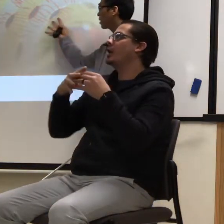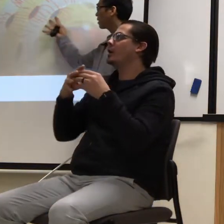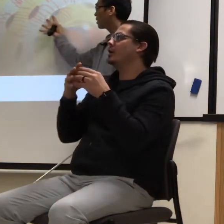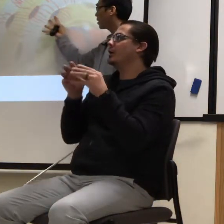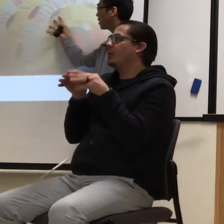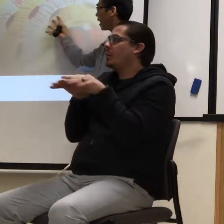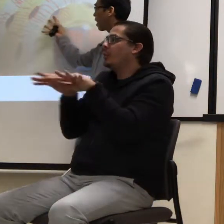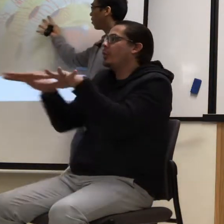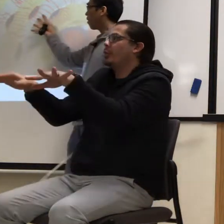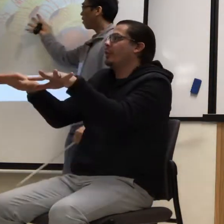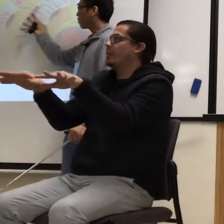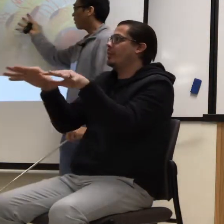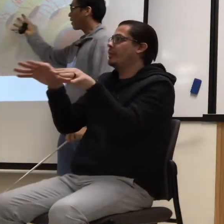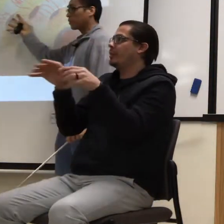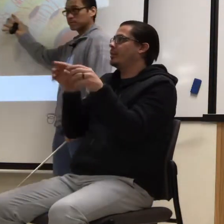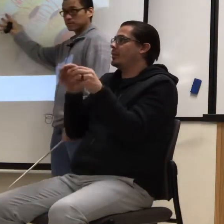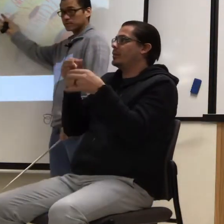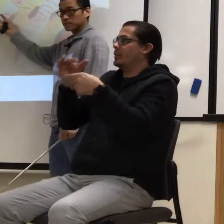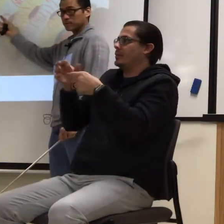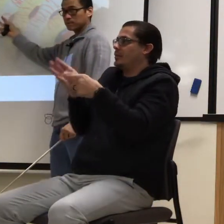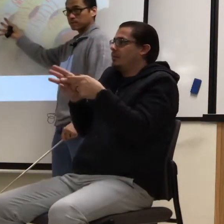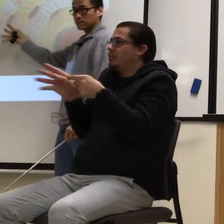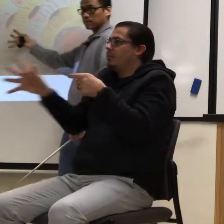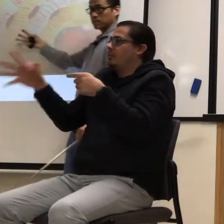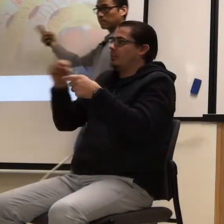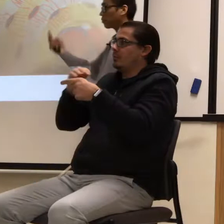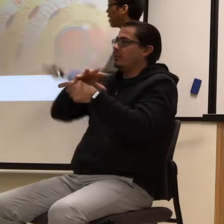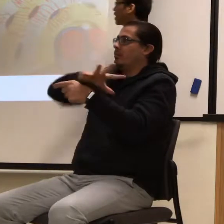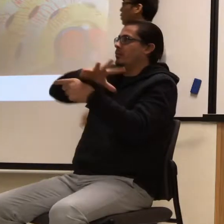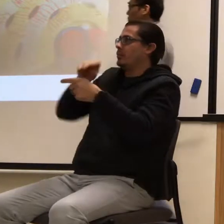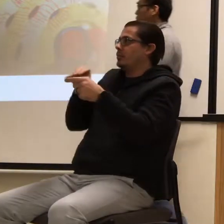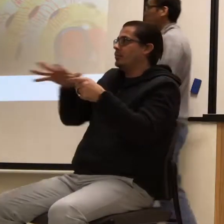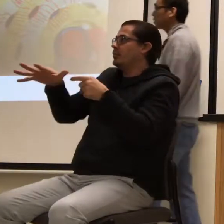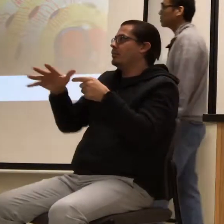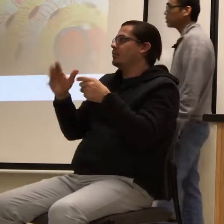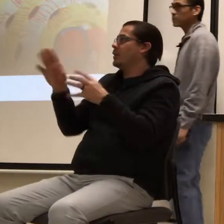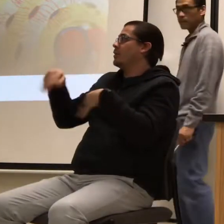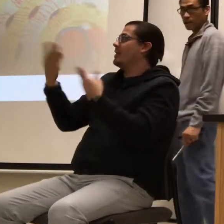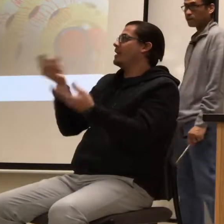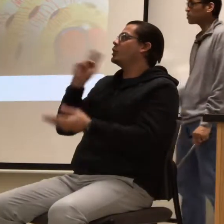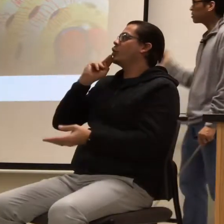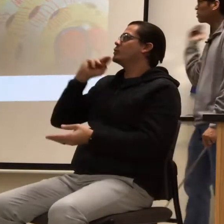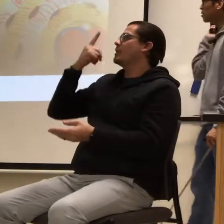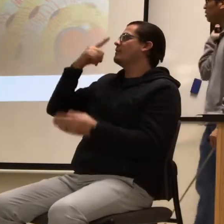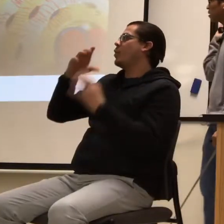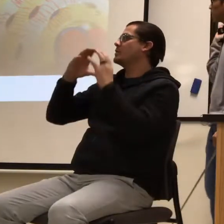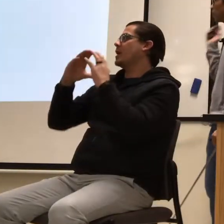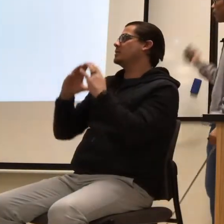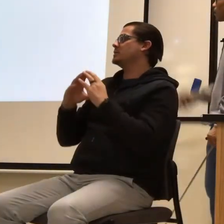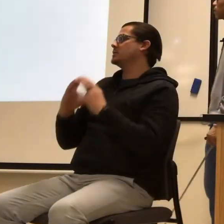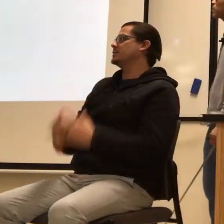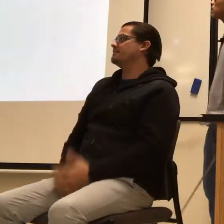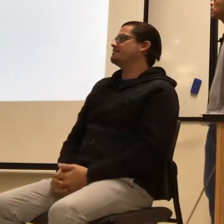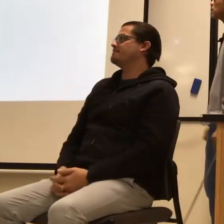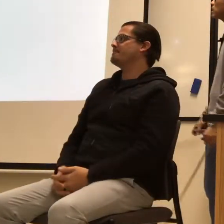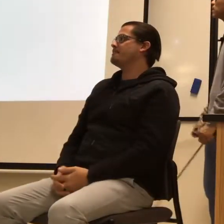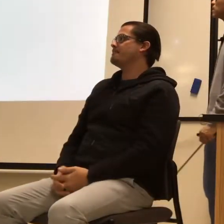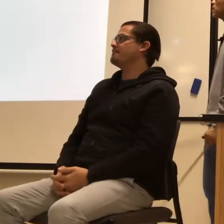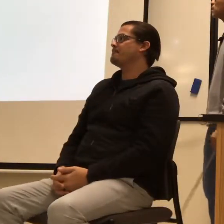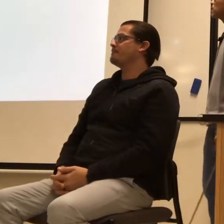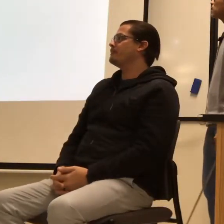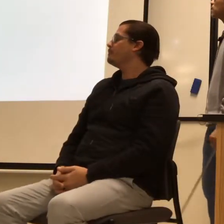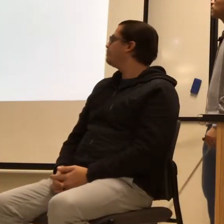perforating out all the layers, providing nourishment to the cells. Let's move it on.